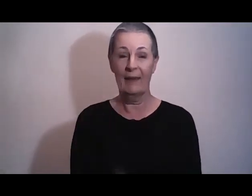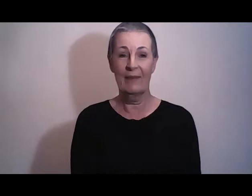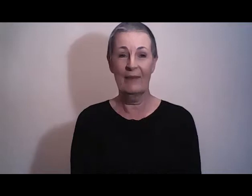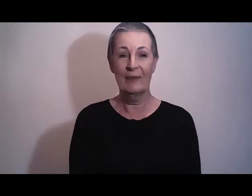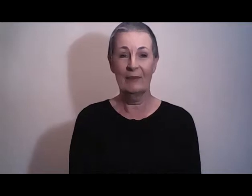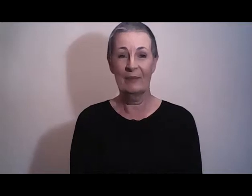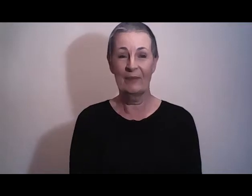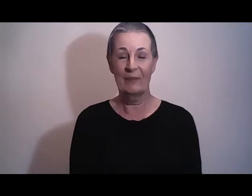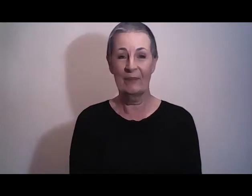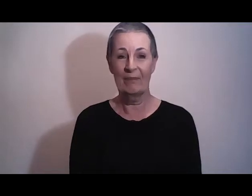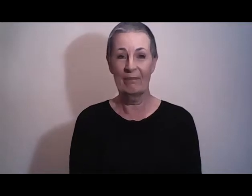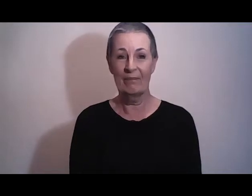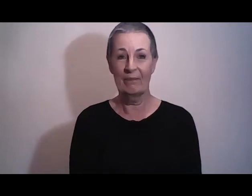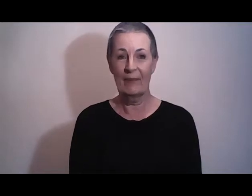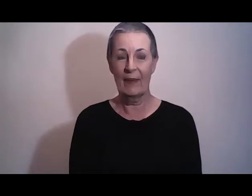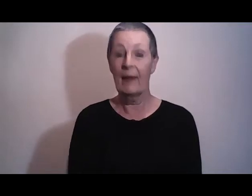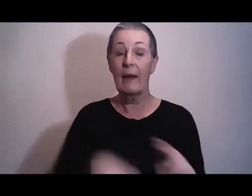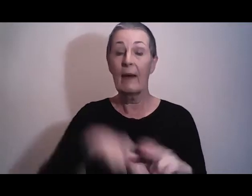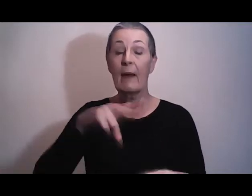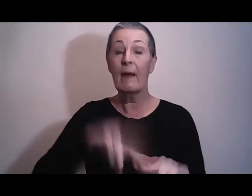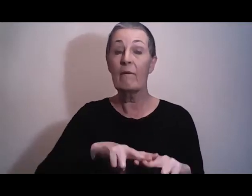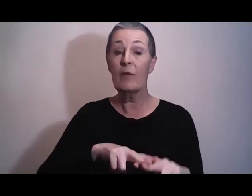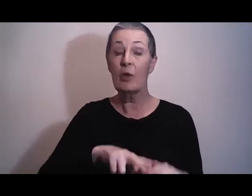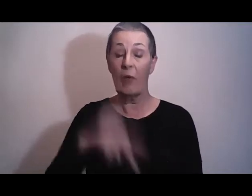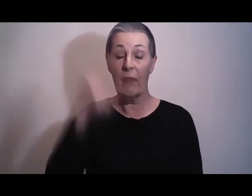of how beneficial you are finding the exercises.